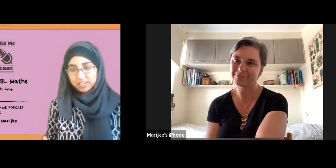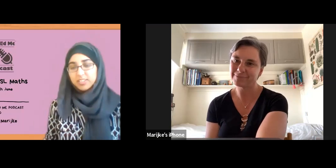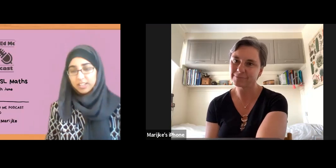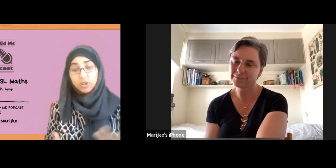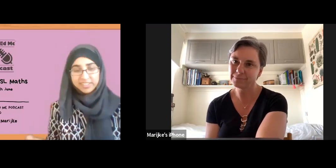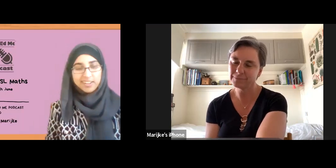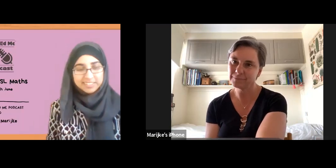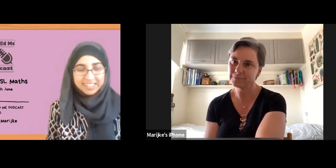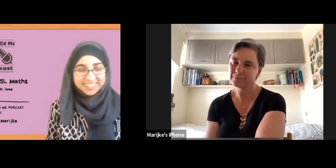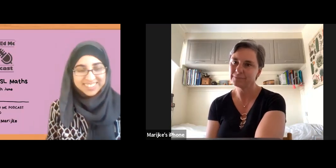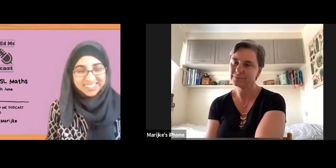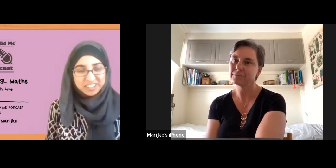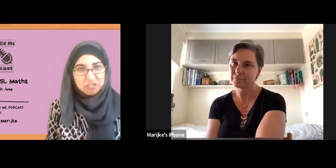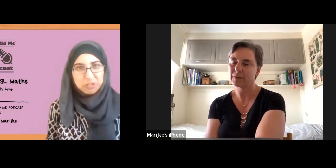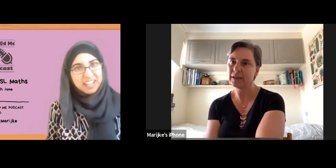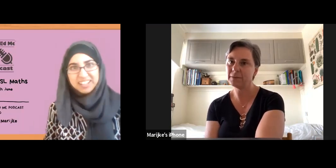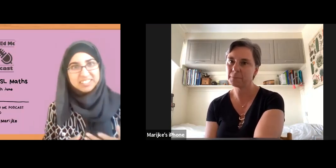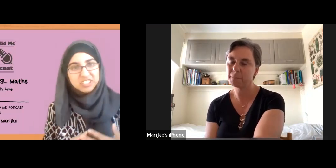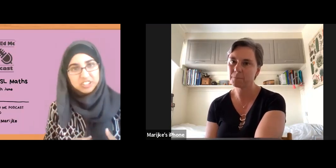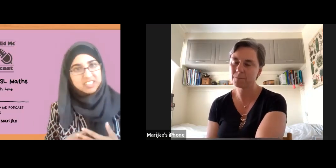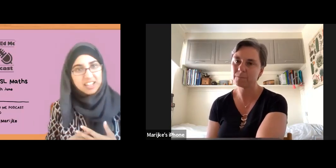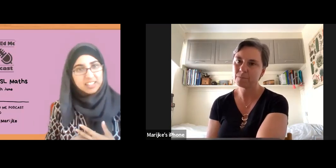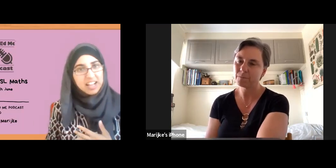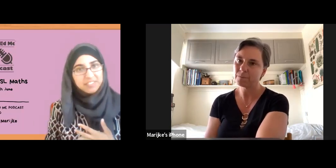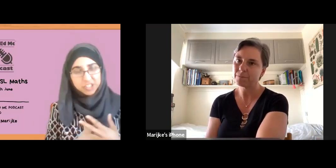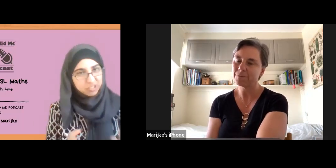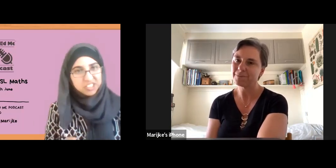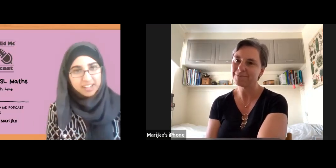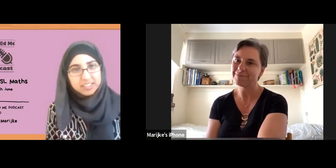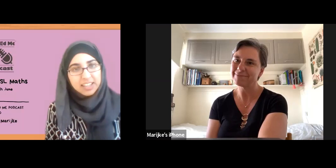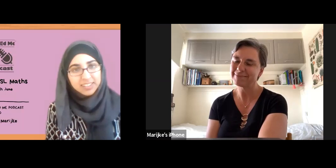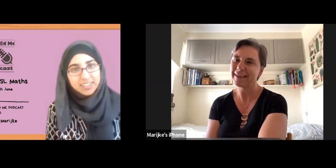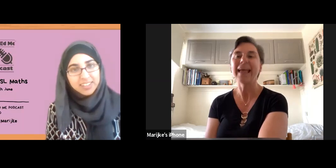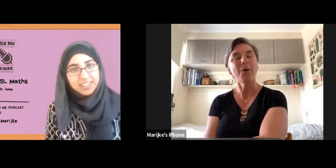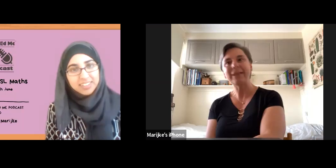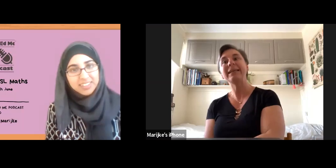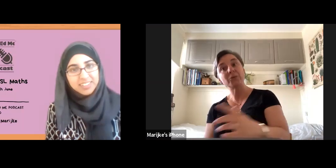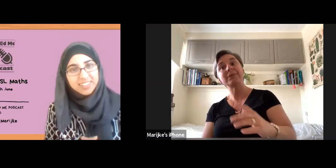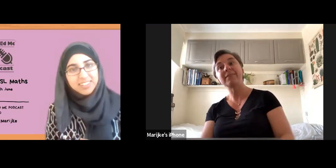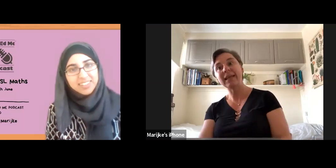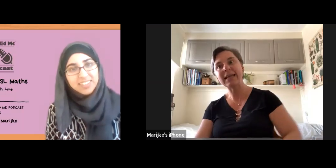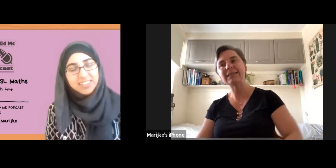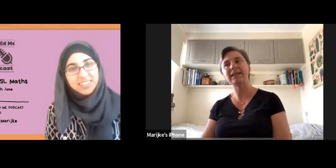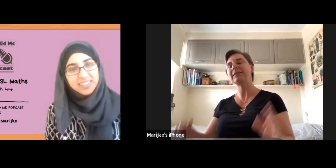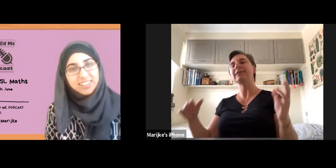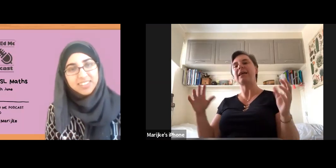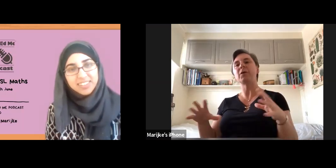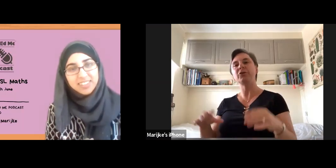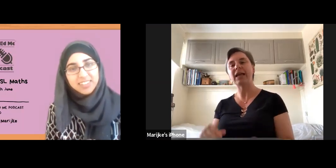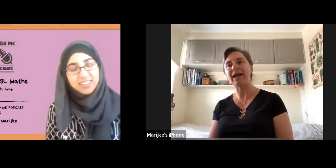like COVID-19. Yeah. Does that have its own sign then? Well, the interesting thing is that the deaf community